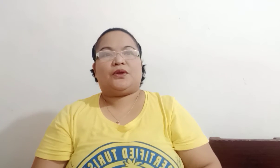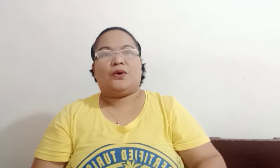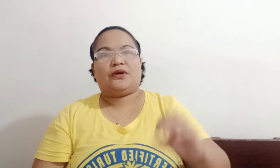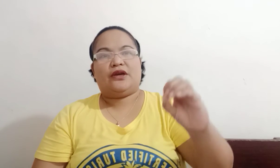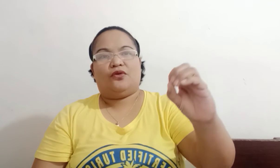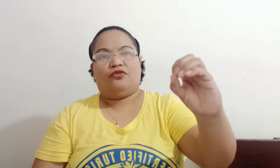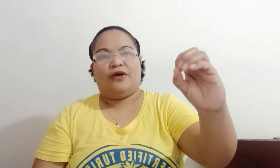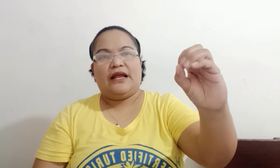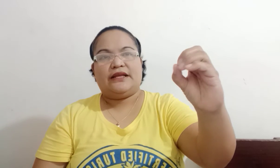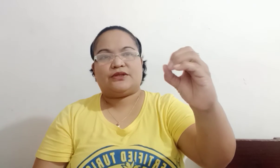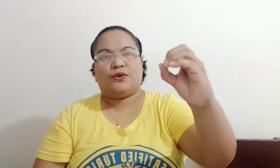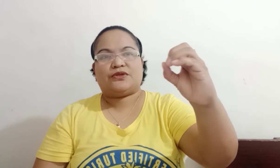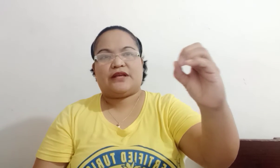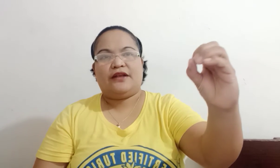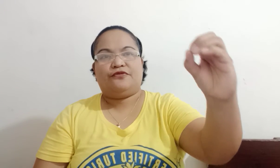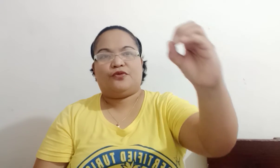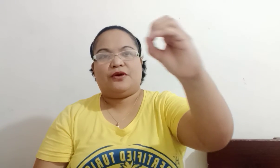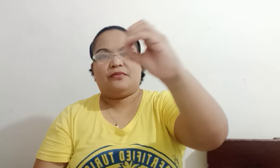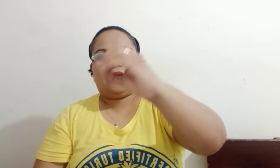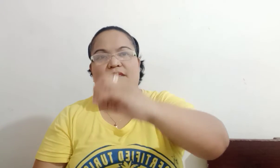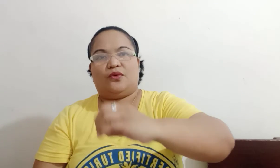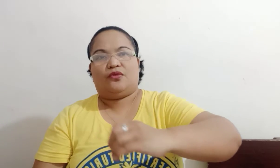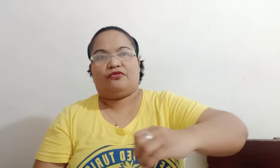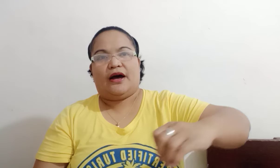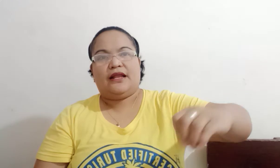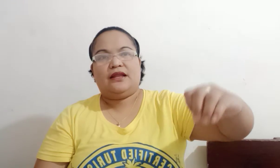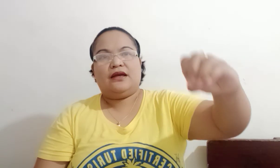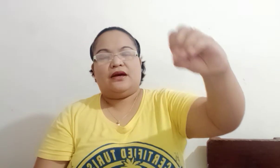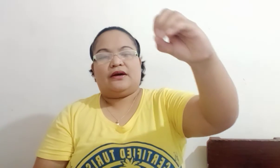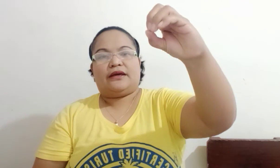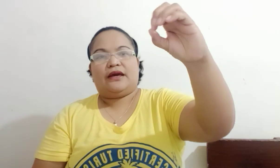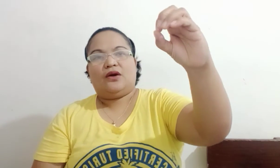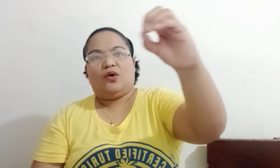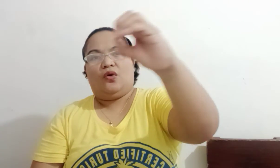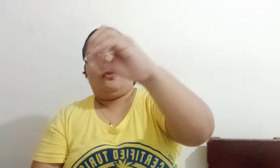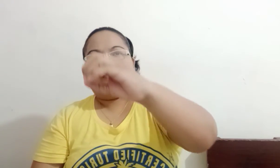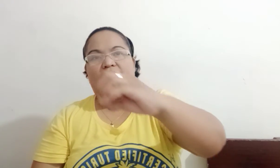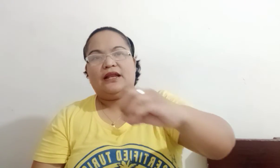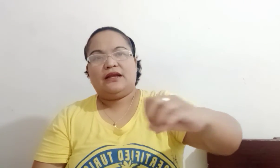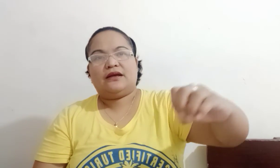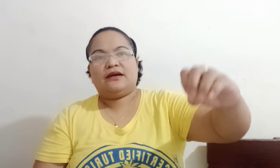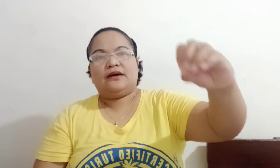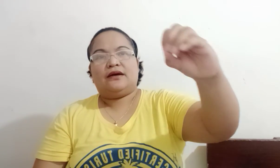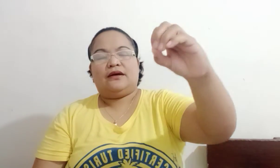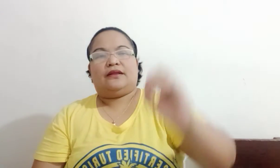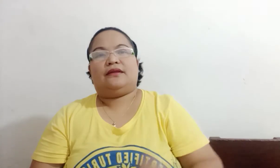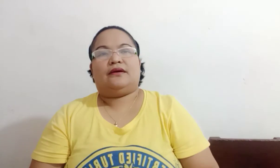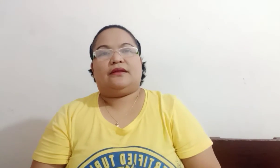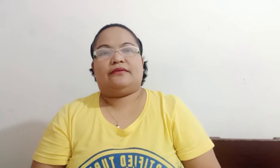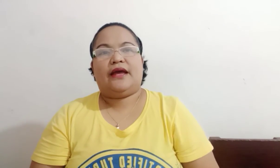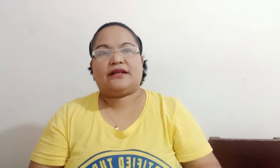Okay, oval is O sign, forming an oval. Okay, oval. Next,